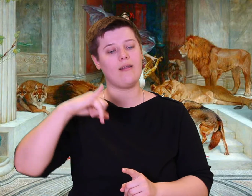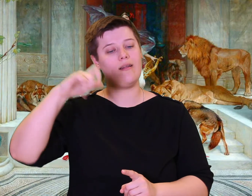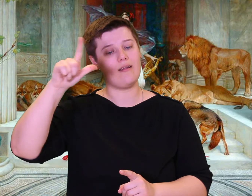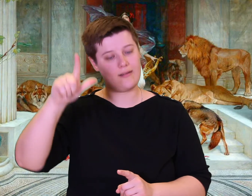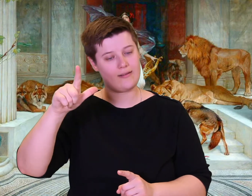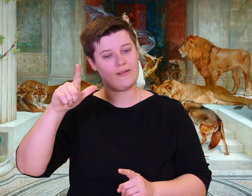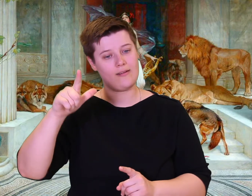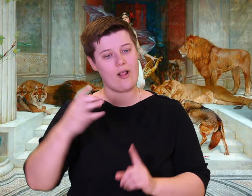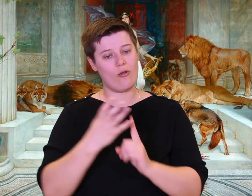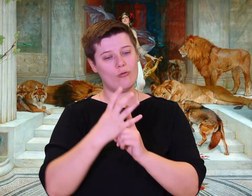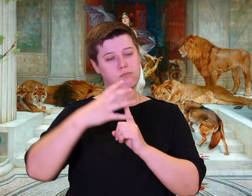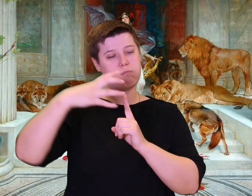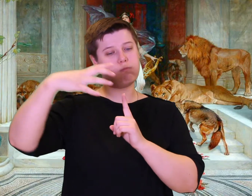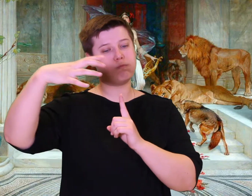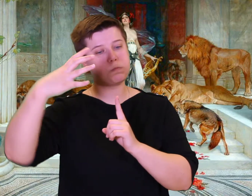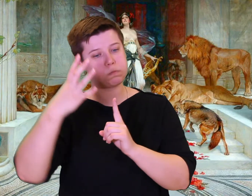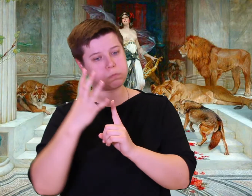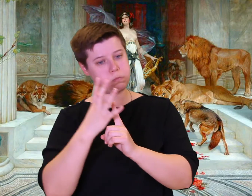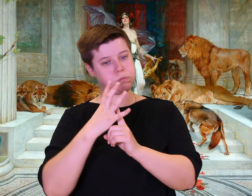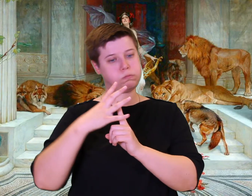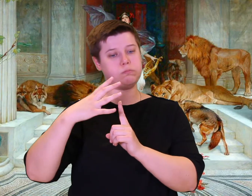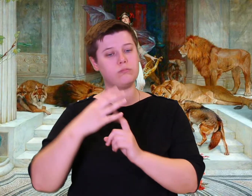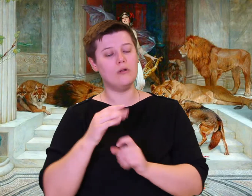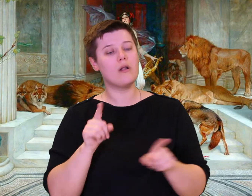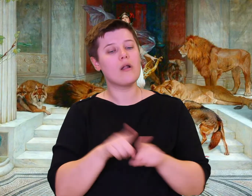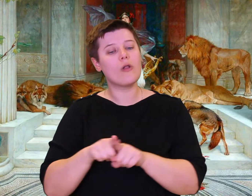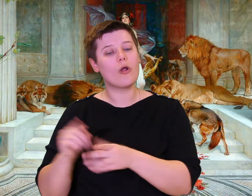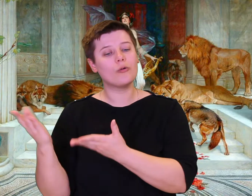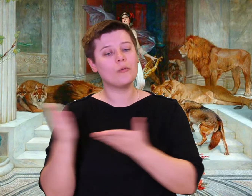We were still grieving, weeping in floods of tears.